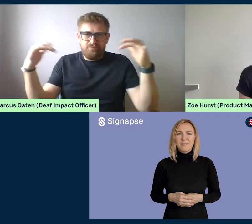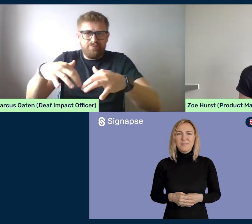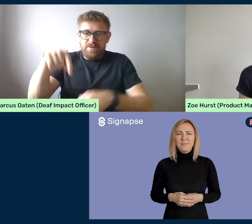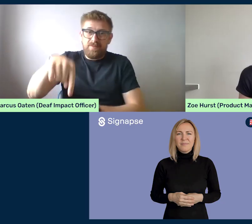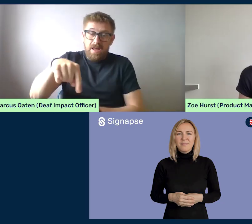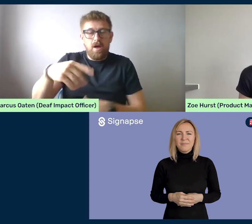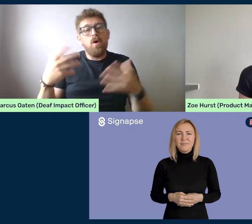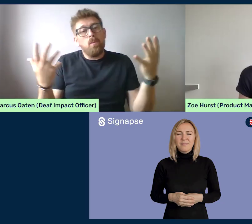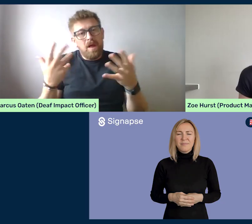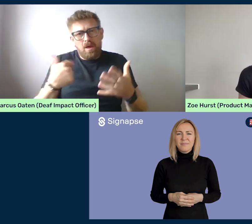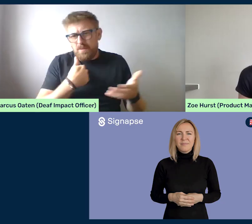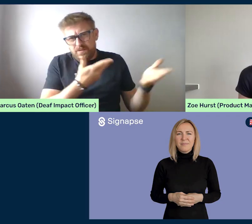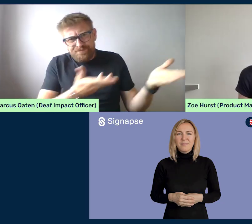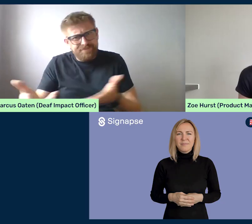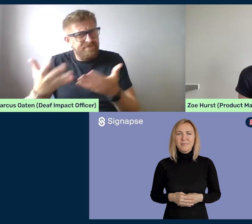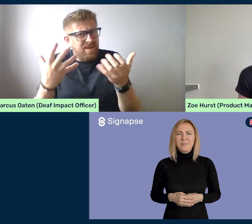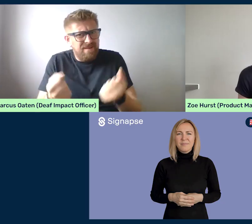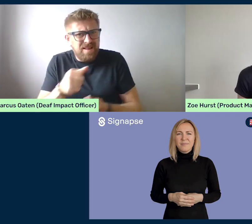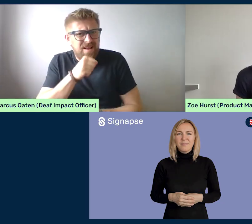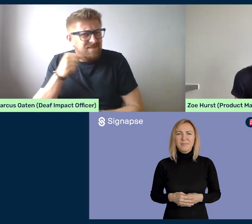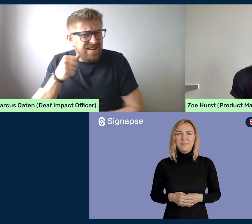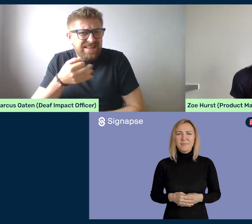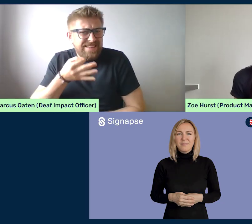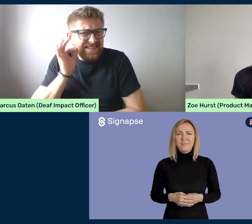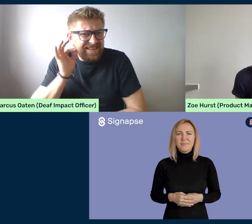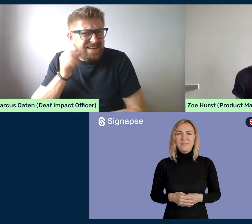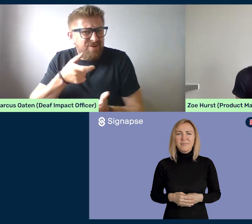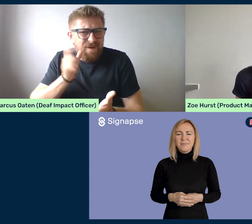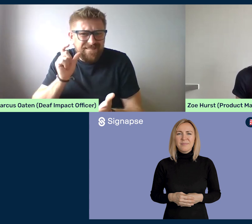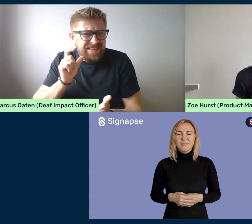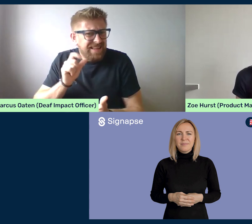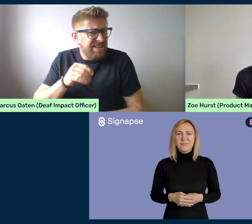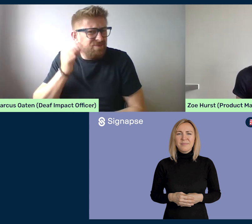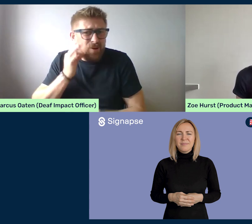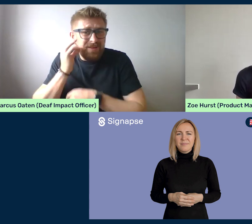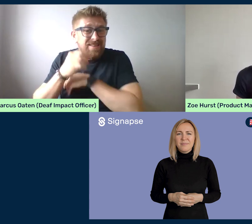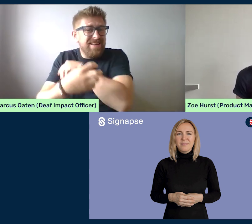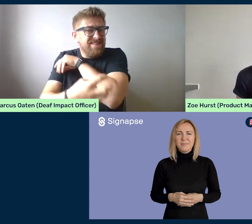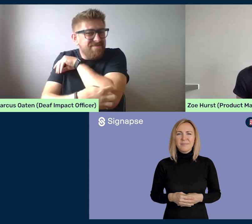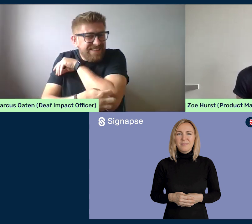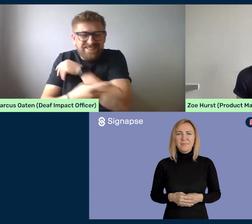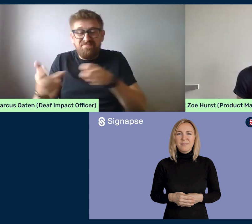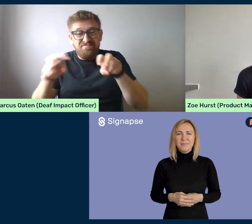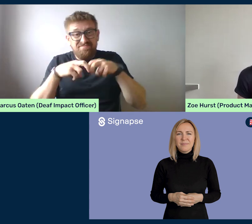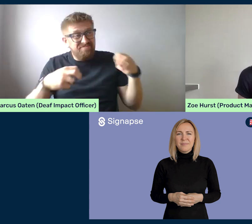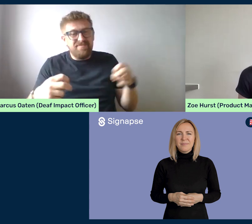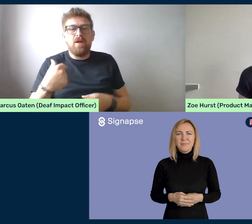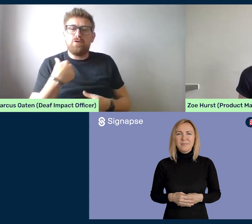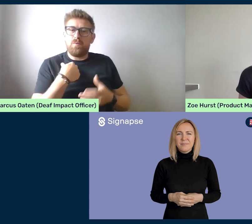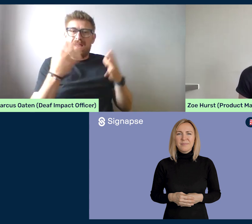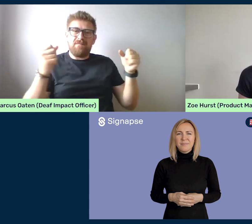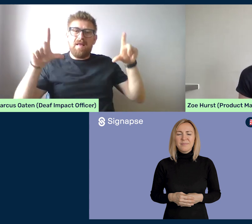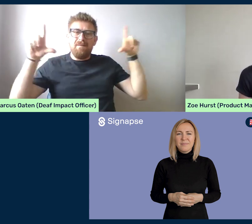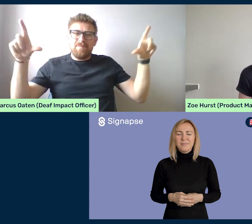Yeah, normally, um, where we're based. You can come in, we'll have a tea,